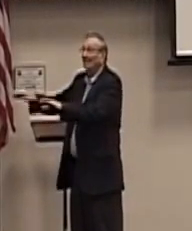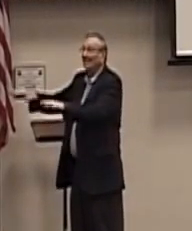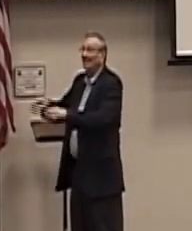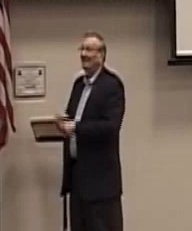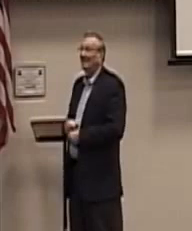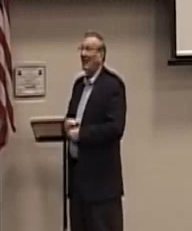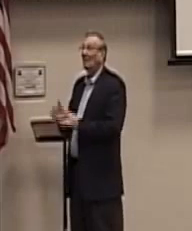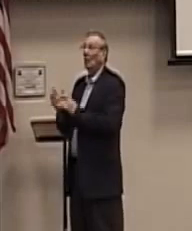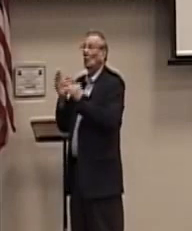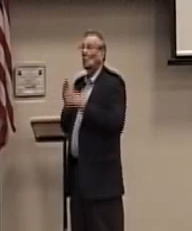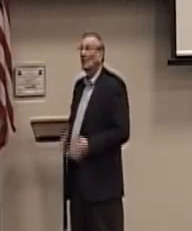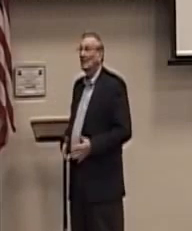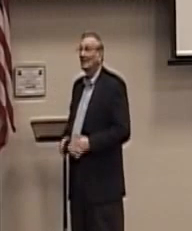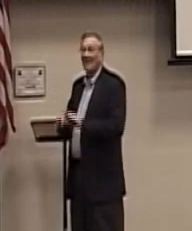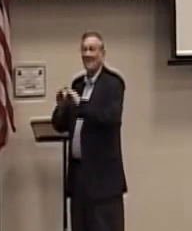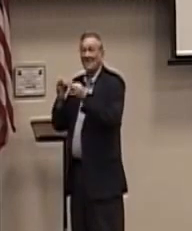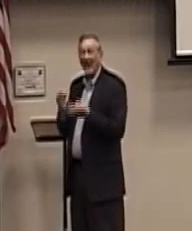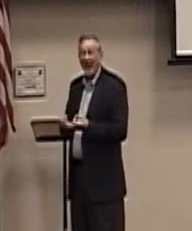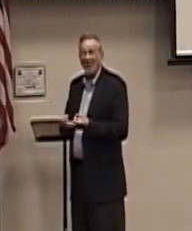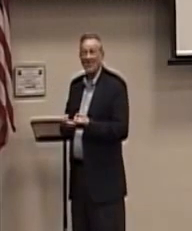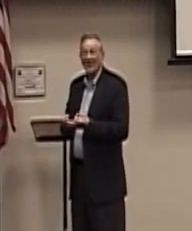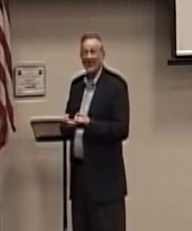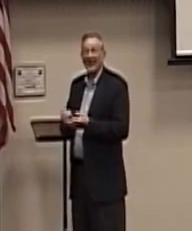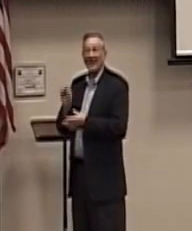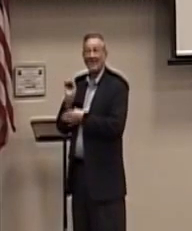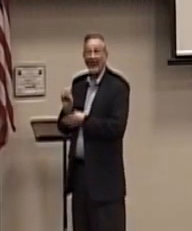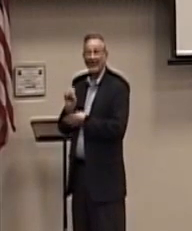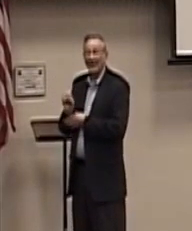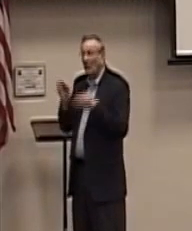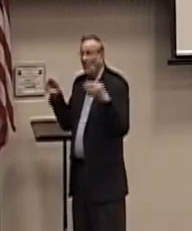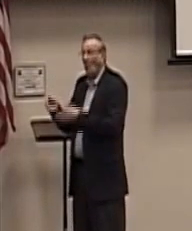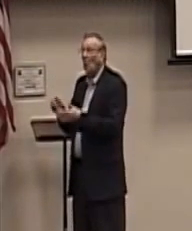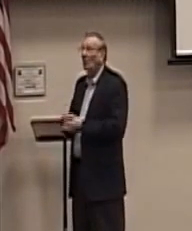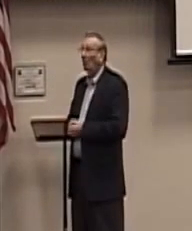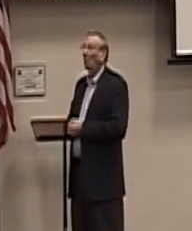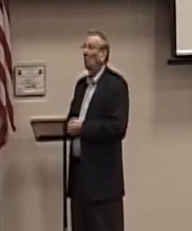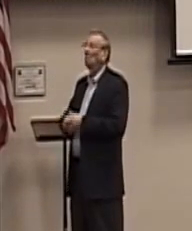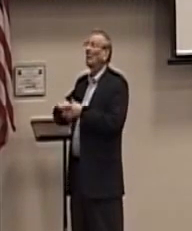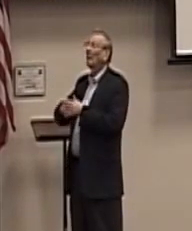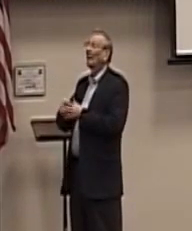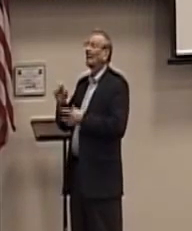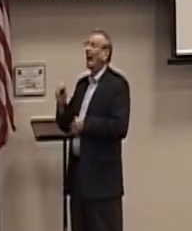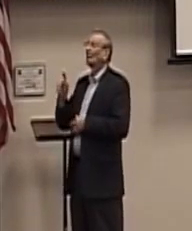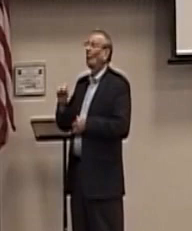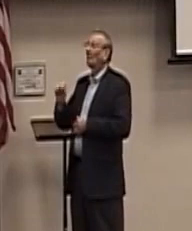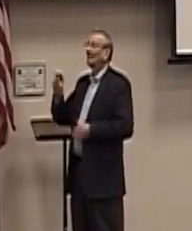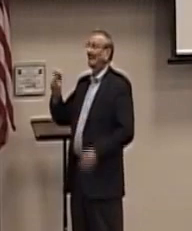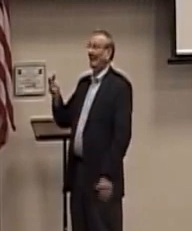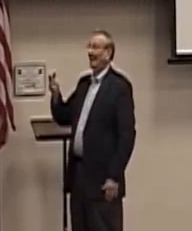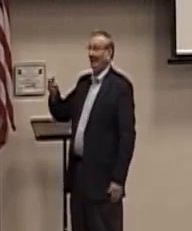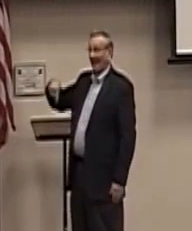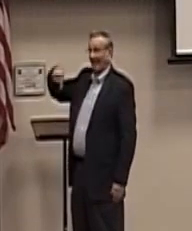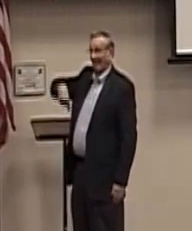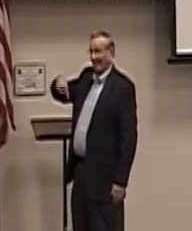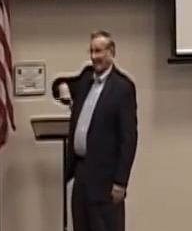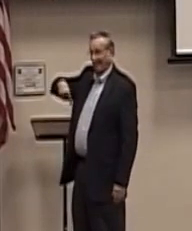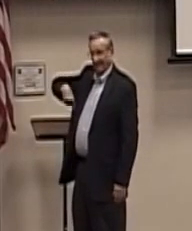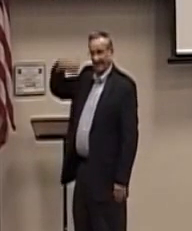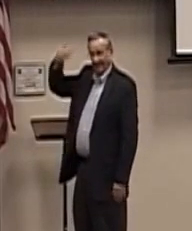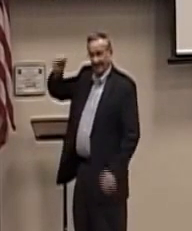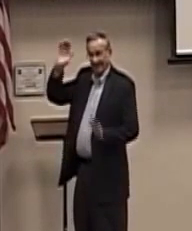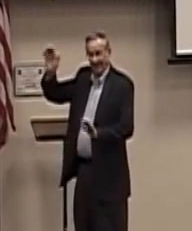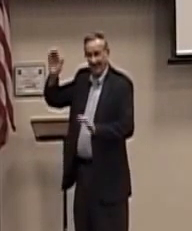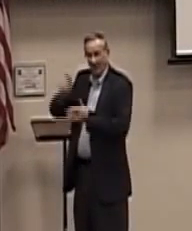have a Christian, family, evangelistic focus. That will begin on October 2nd, this coming weekend. So